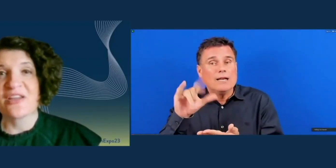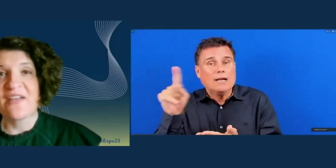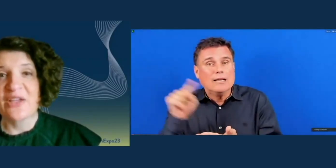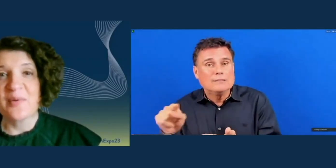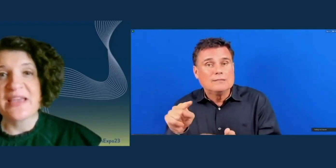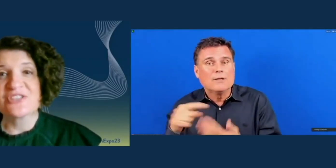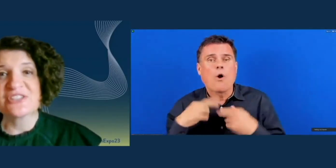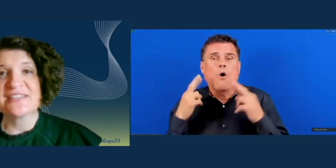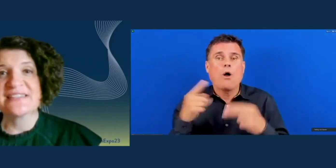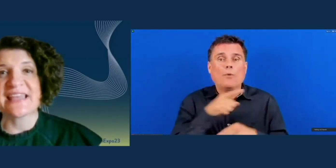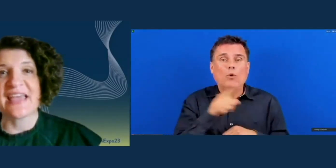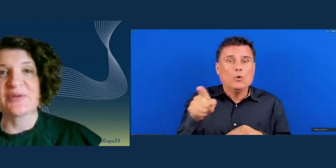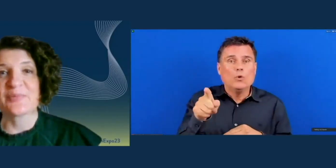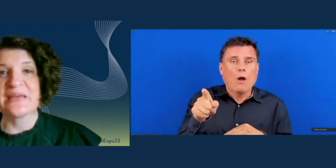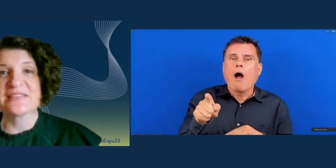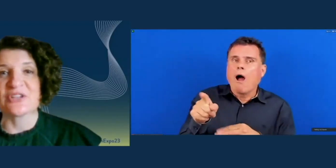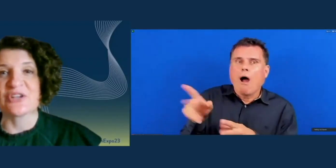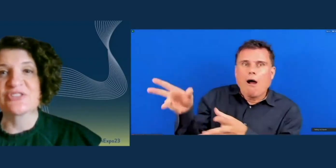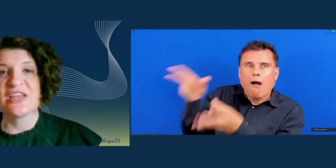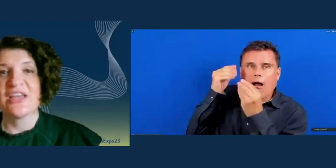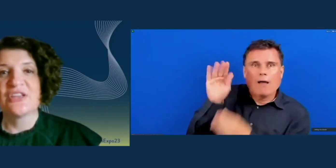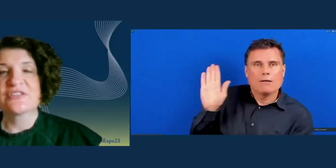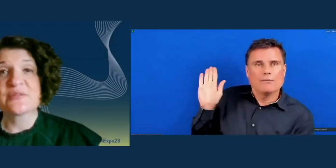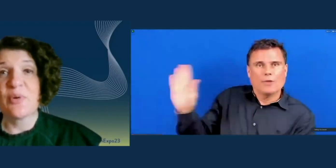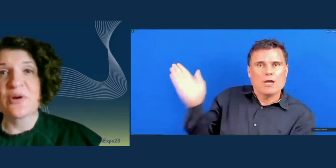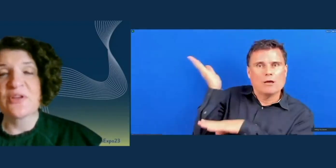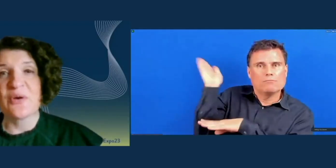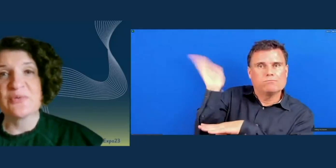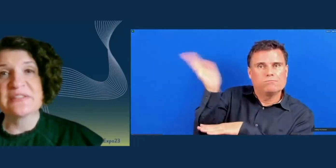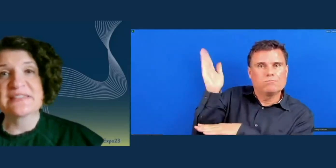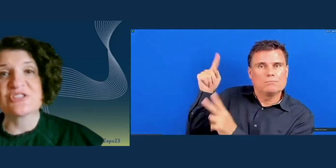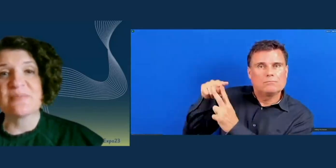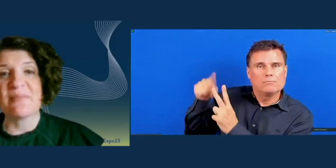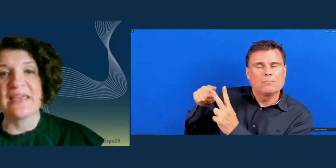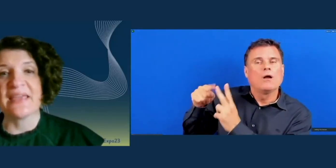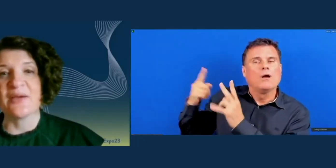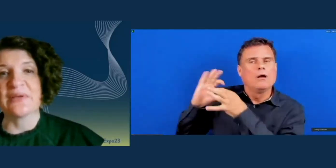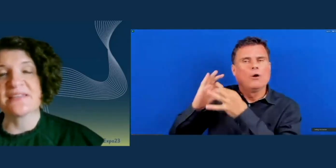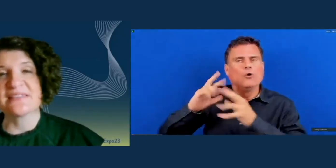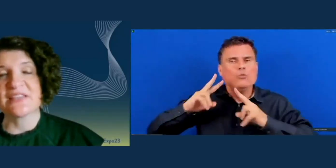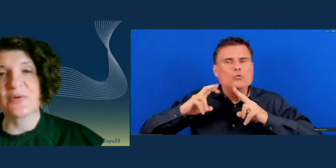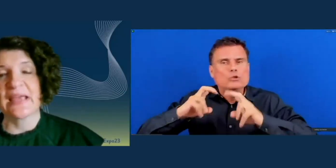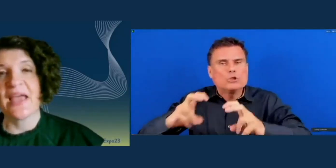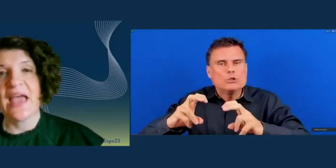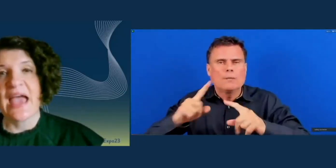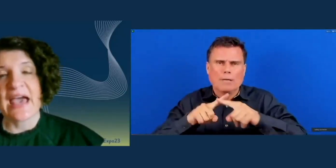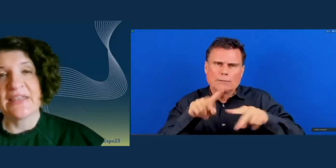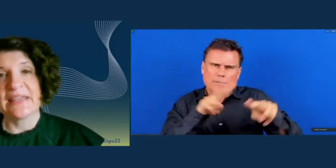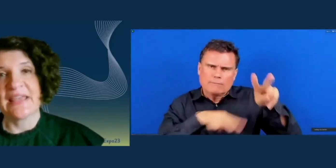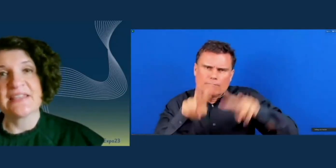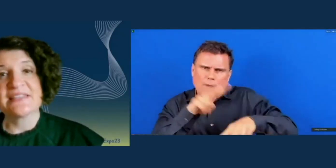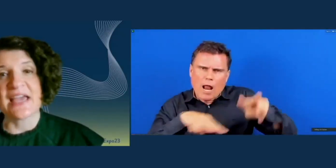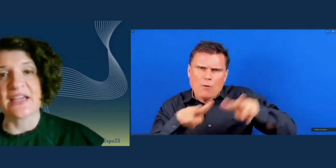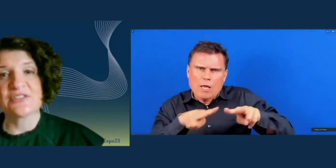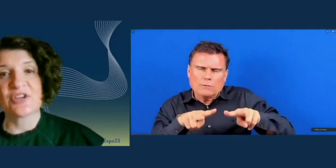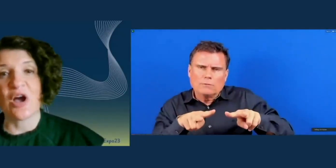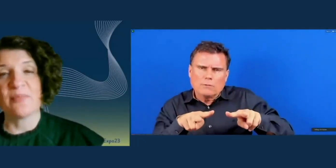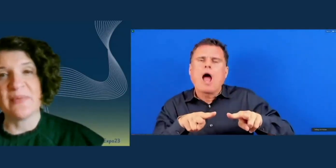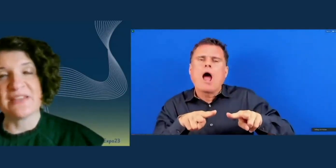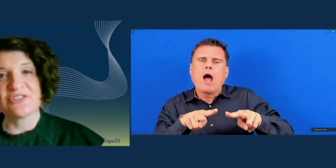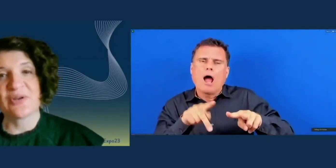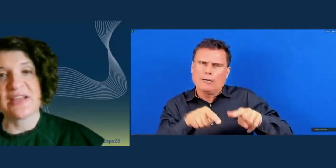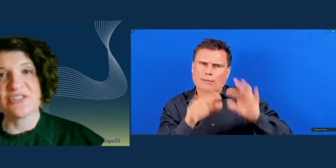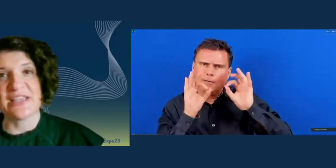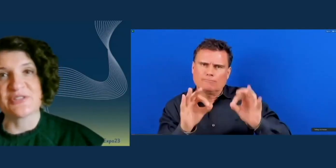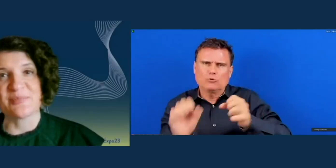our evaluations and research to support your own decision-making when considering adding EdTech to